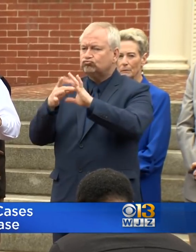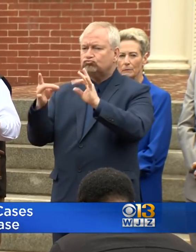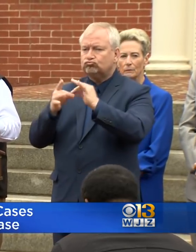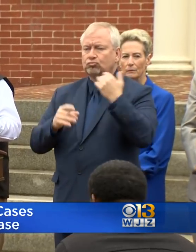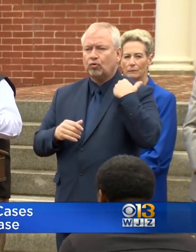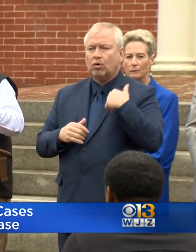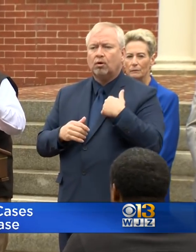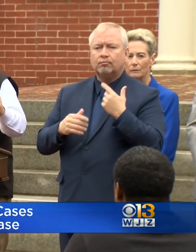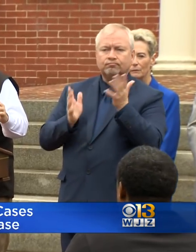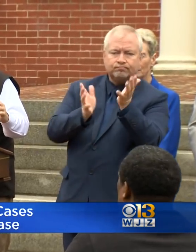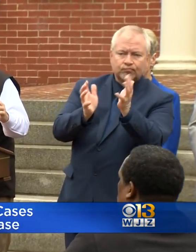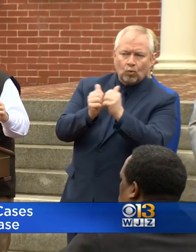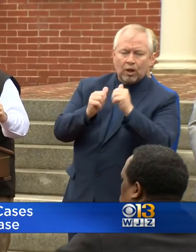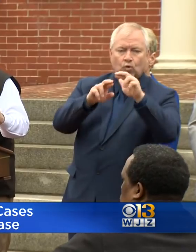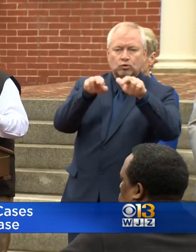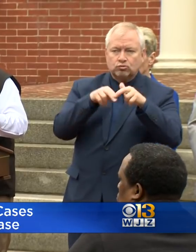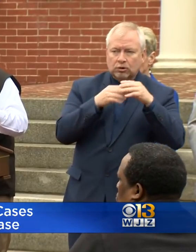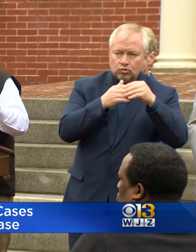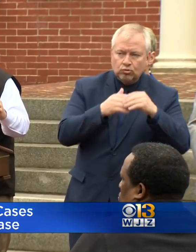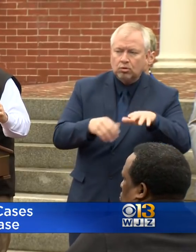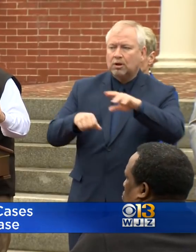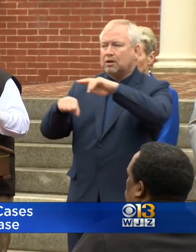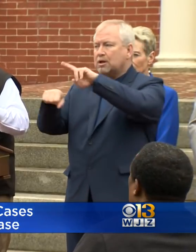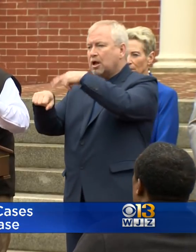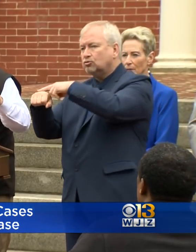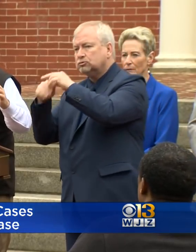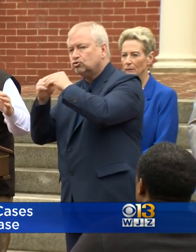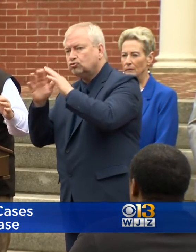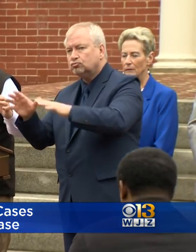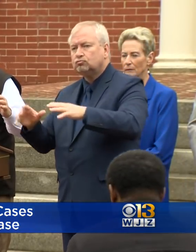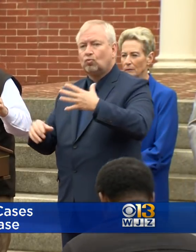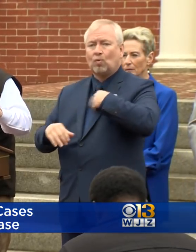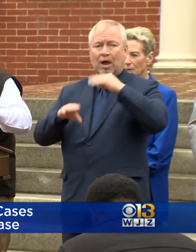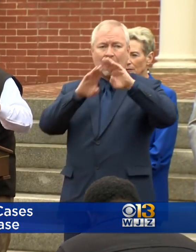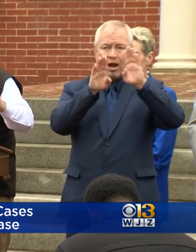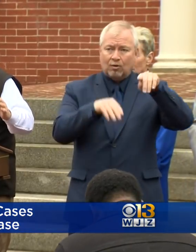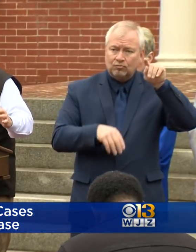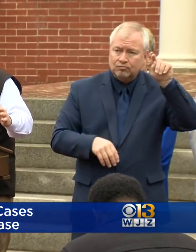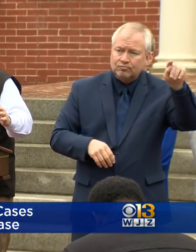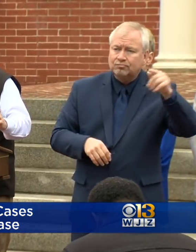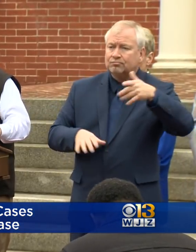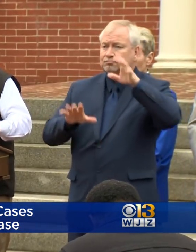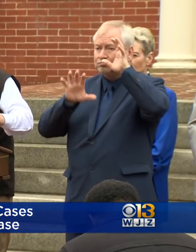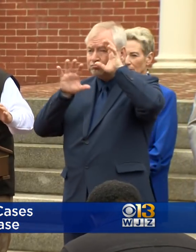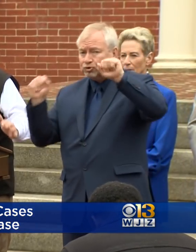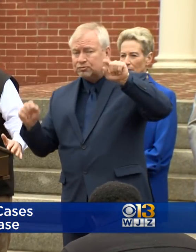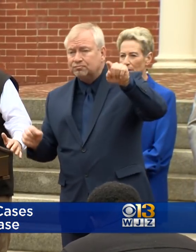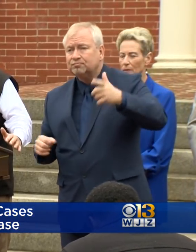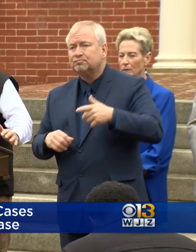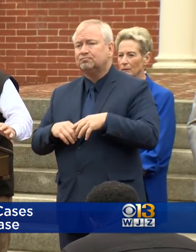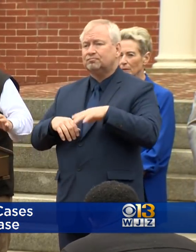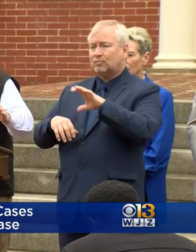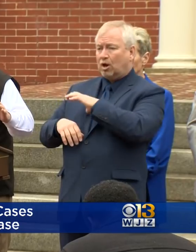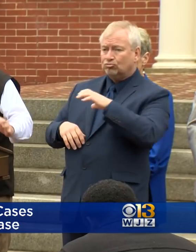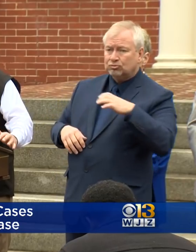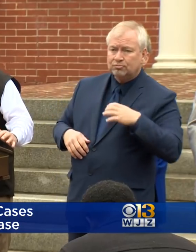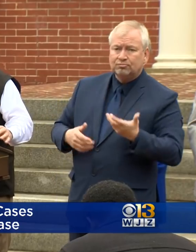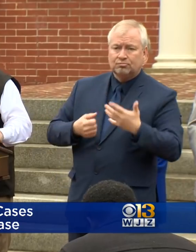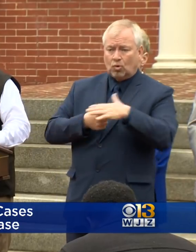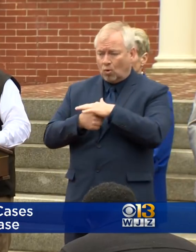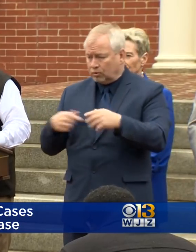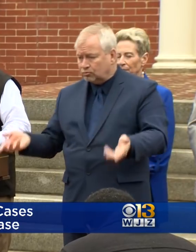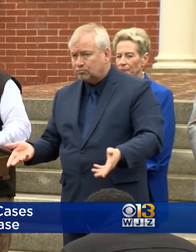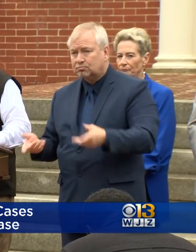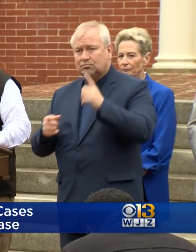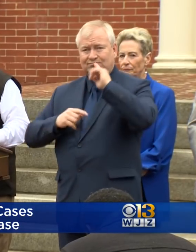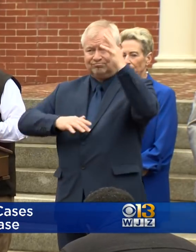region, the leaders in the nation, at the White House, in the administration, in the Congress, with our locals, county